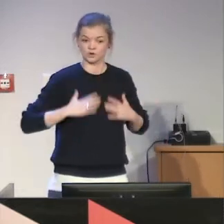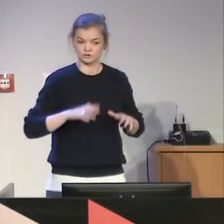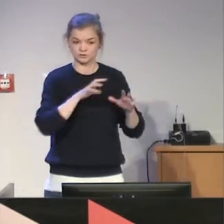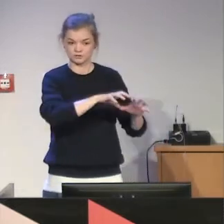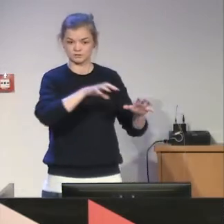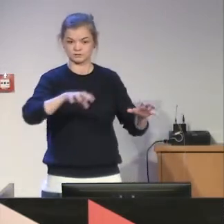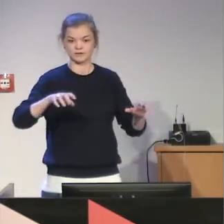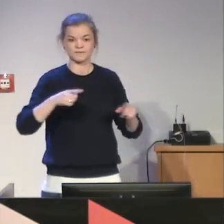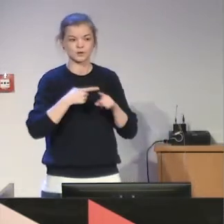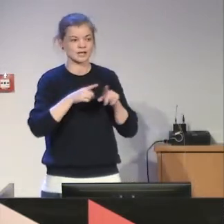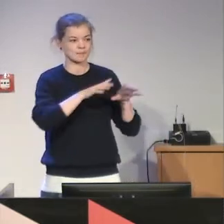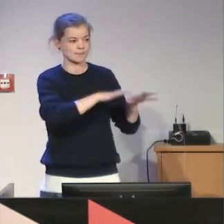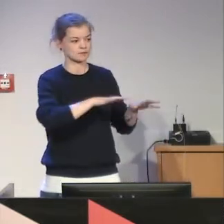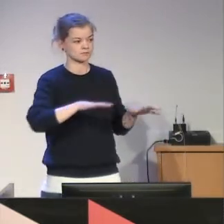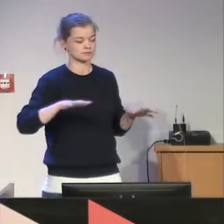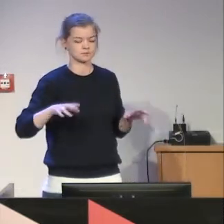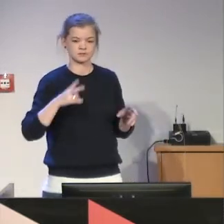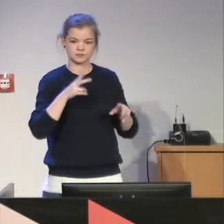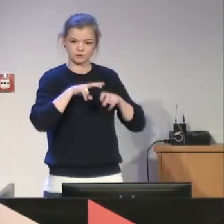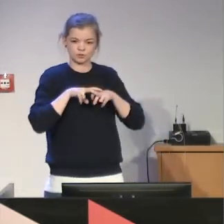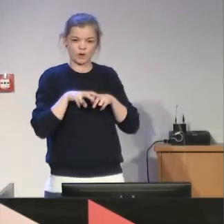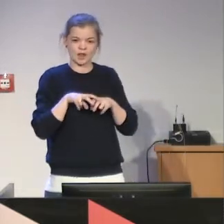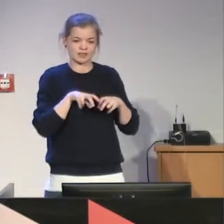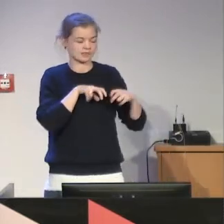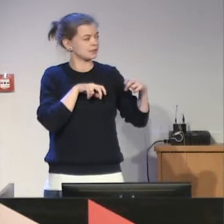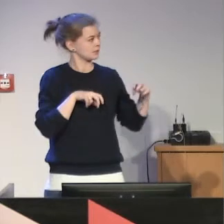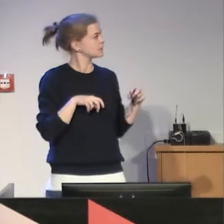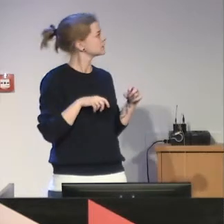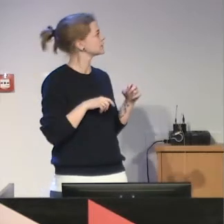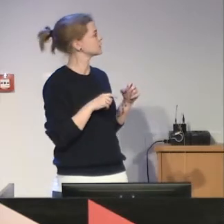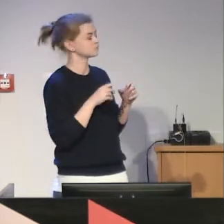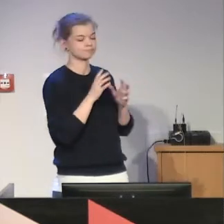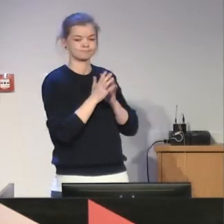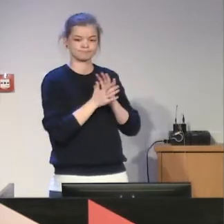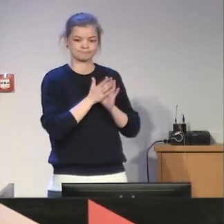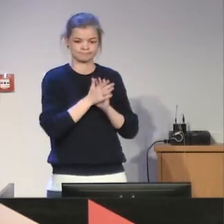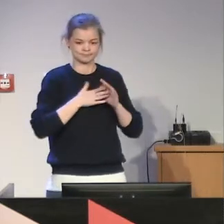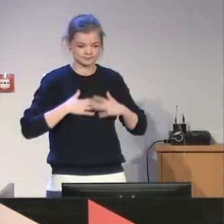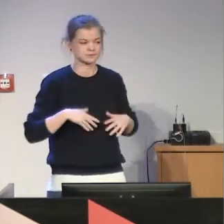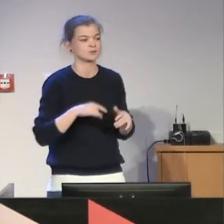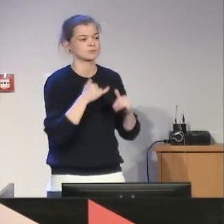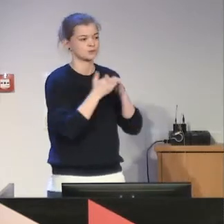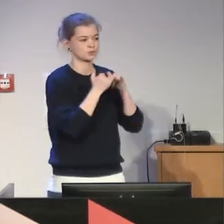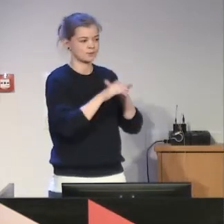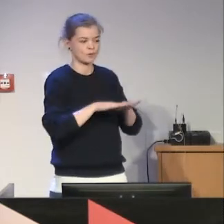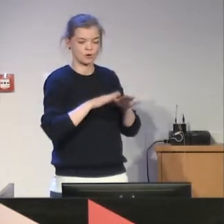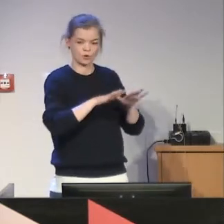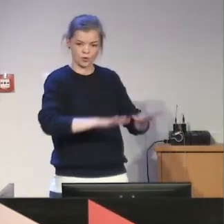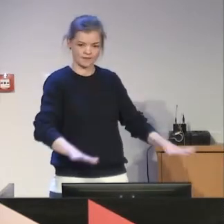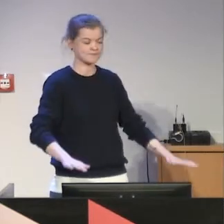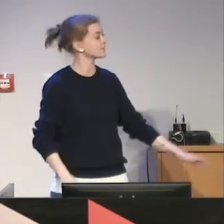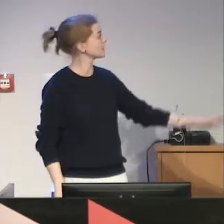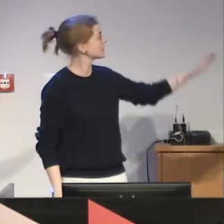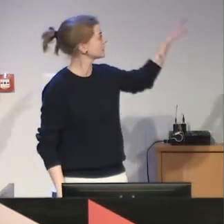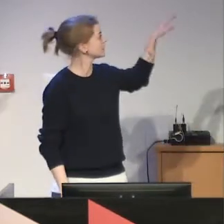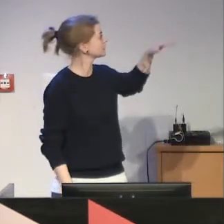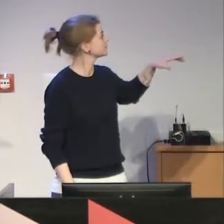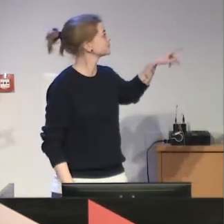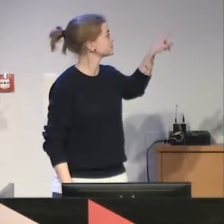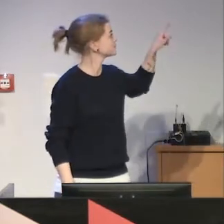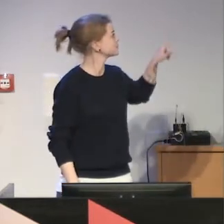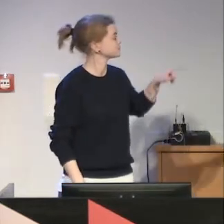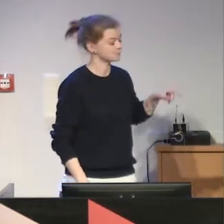here you can see that the boy is moving physically in the room, lying down on the floor and using signs at the same time,